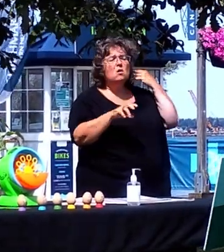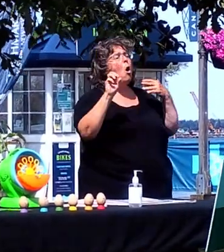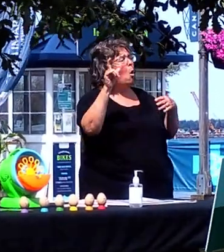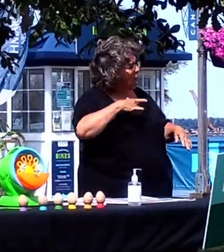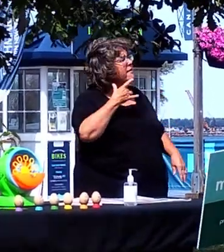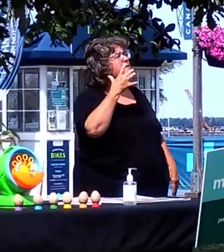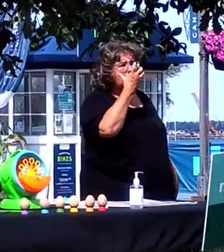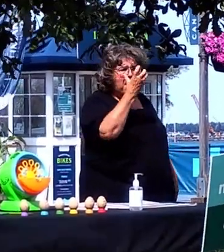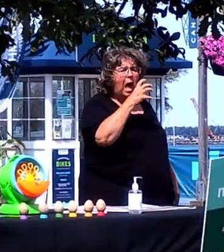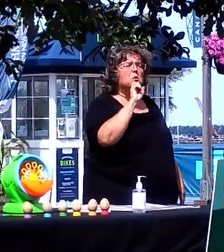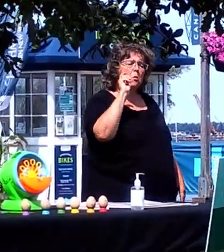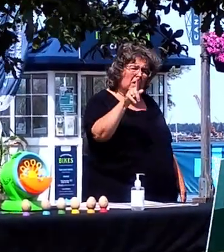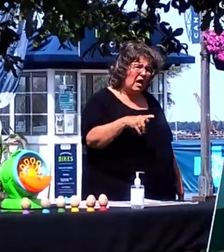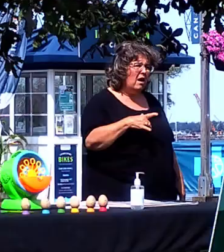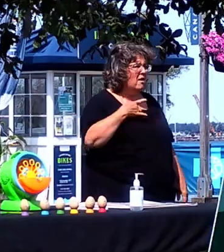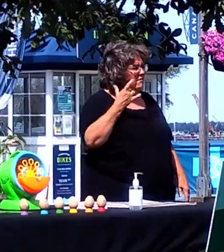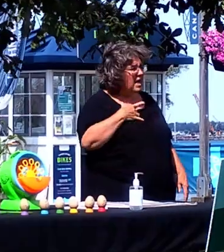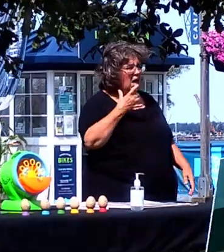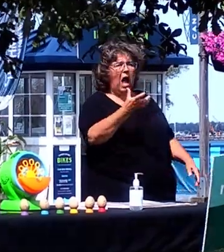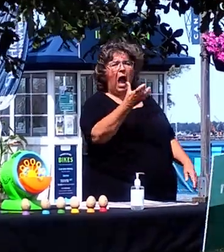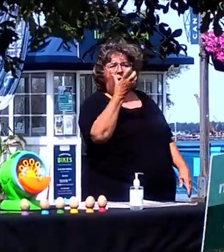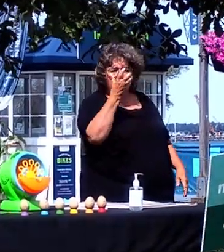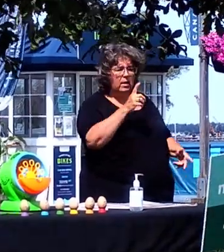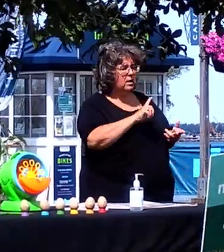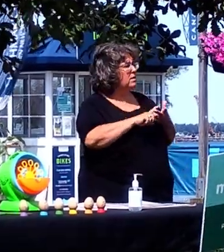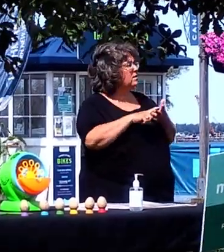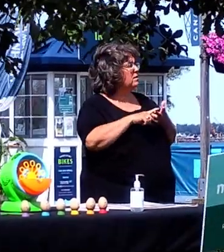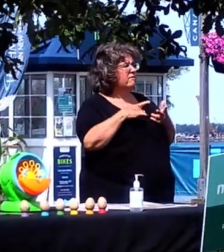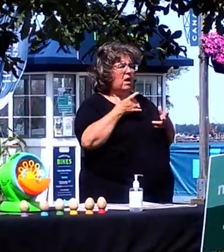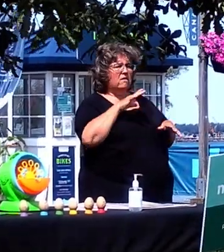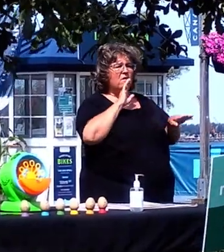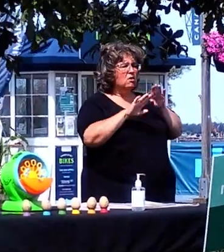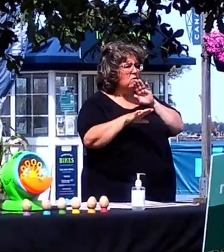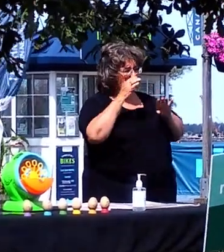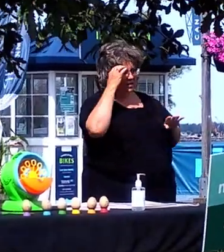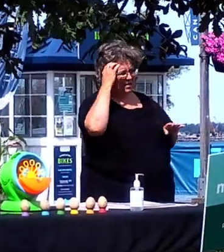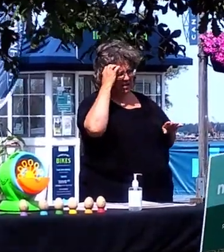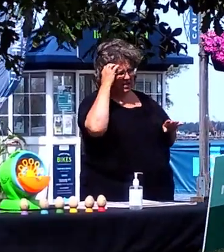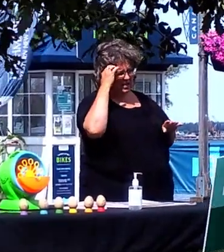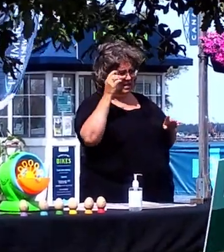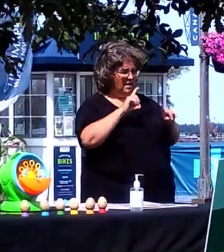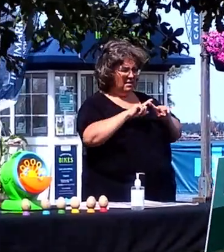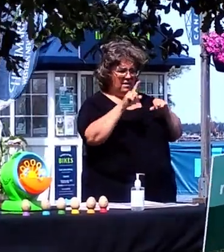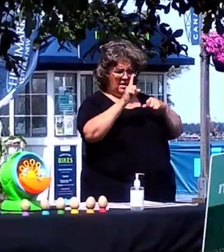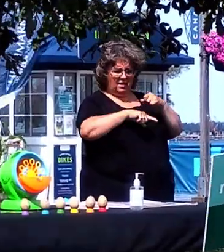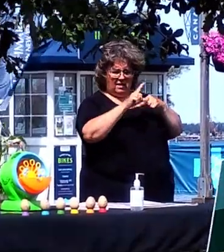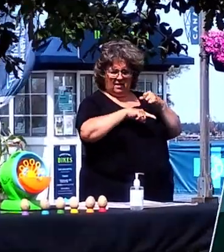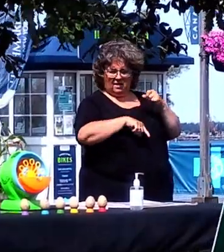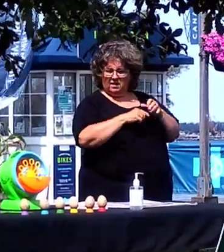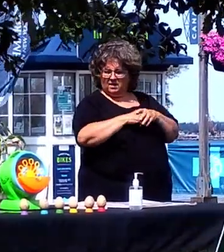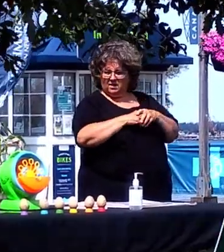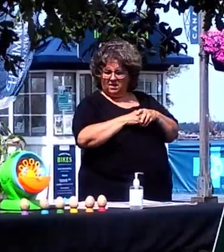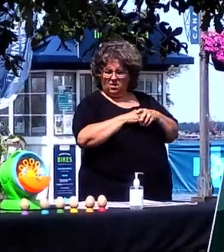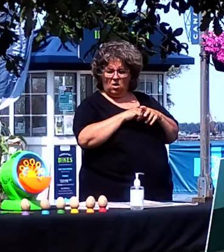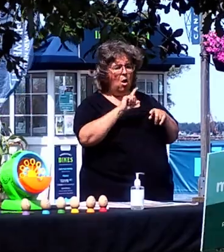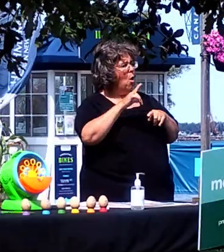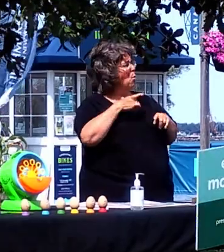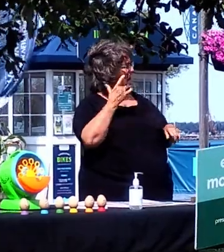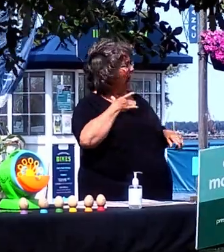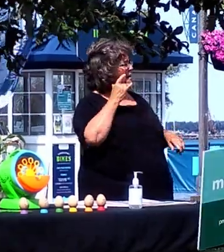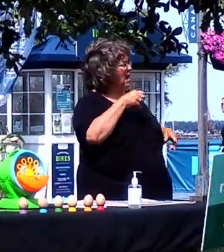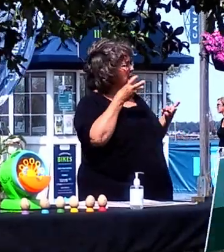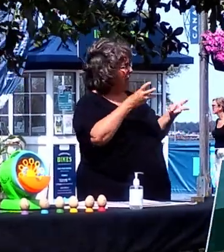to feel mad sometimes. It's okay to feel angry. It's okay to feel frustrated. But finally, when I feel mad, angry,